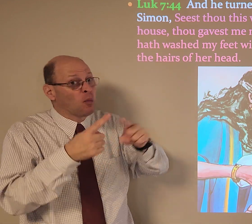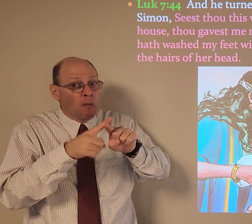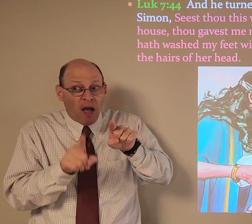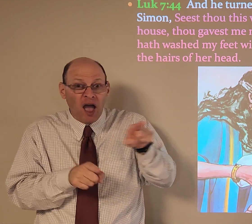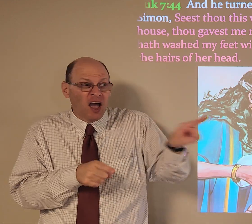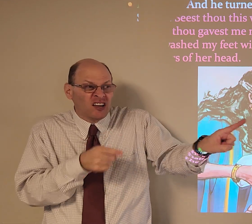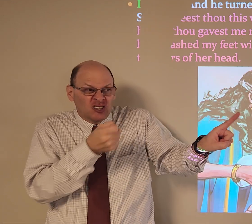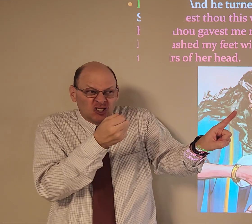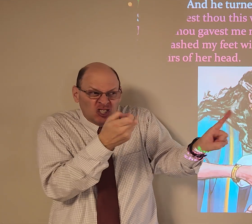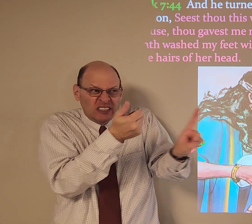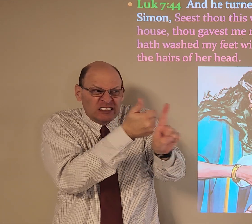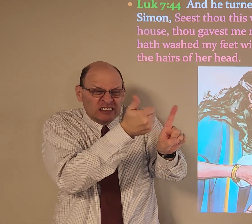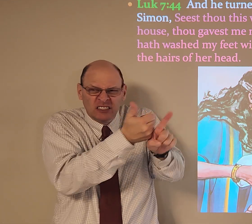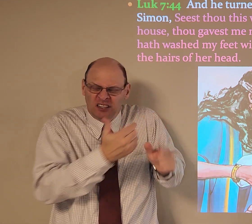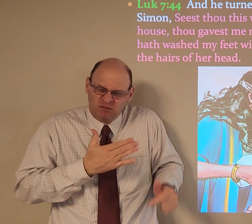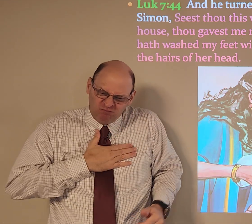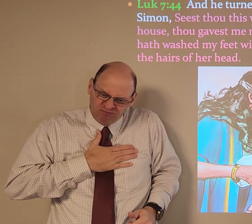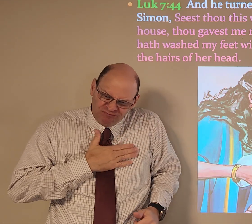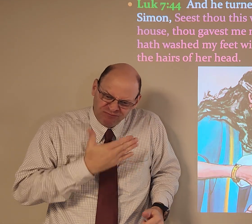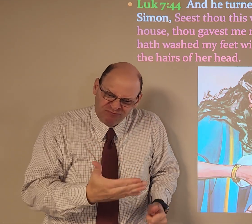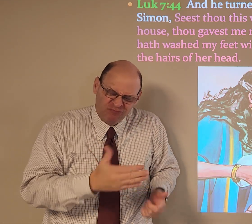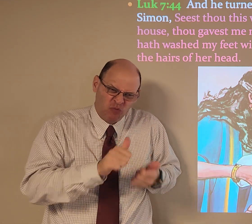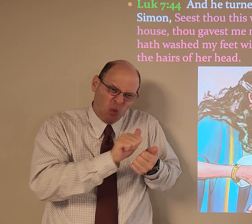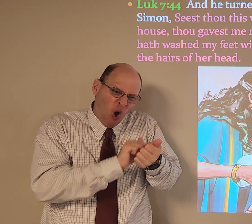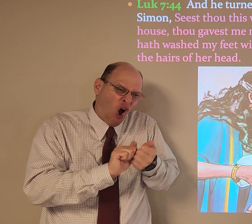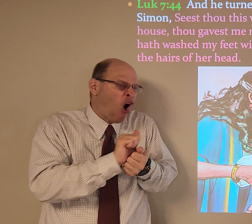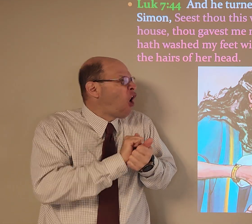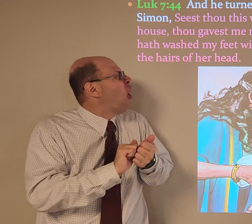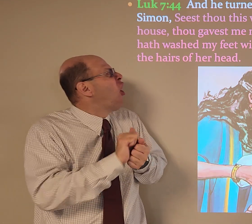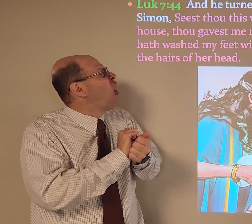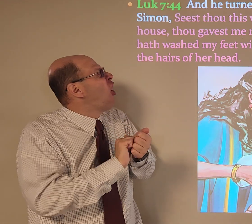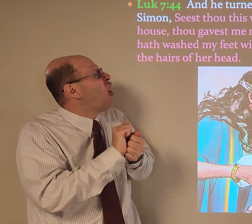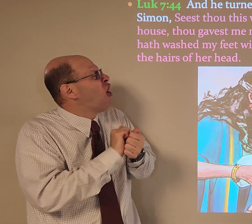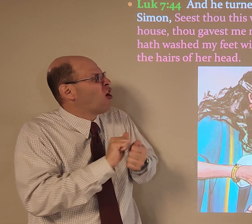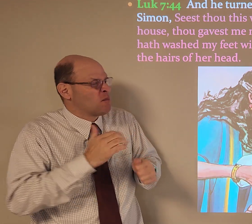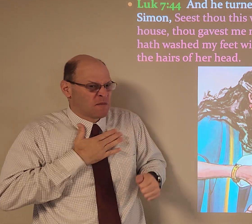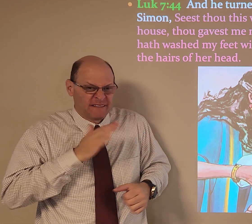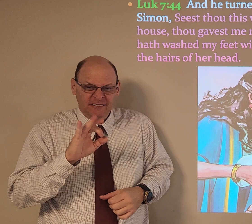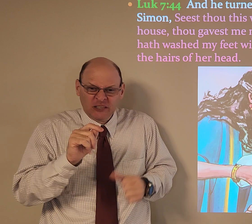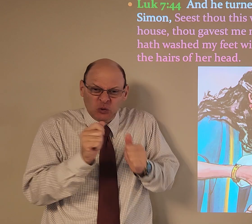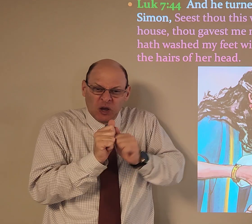but she hath washed my feet with tears